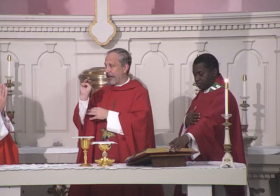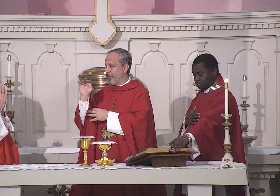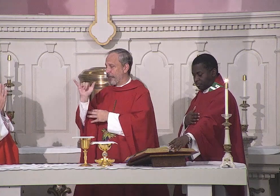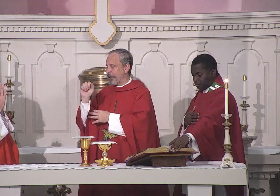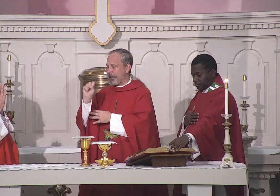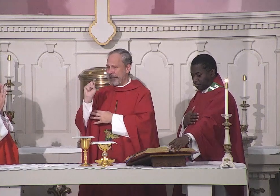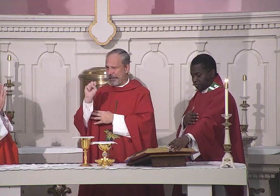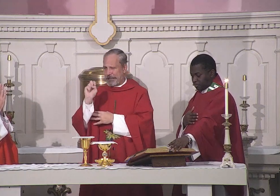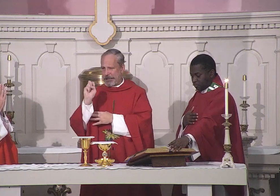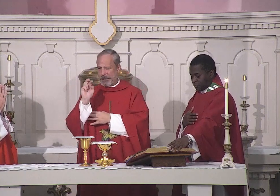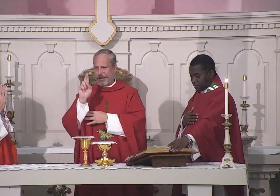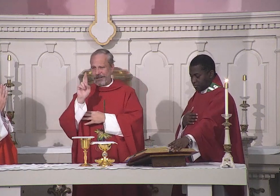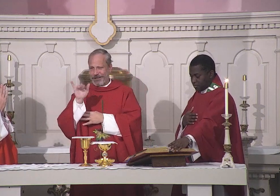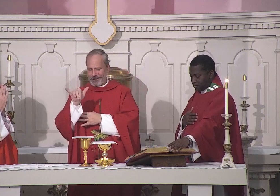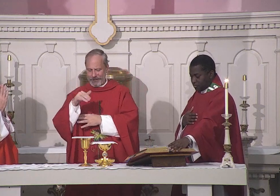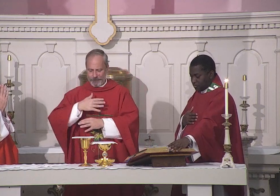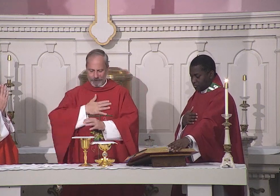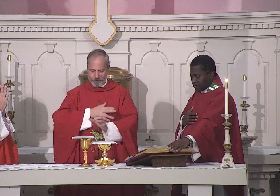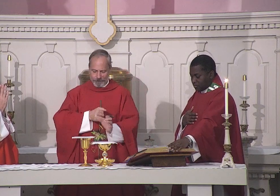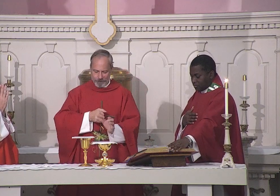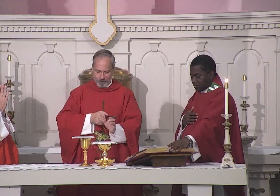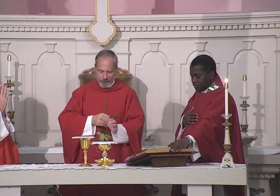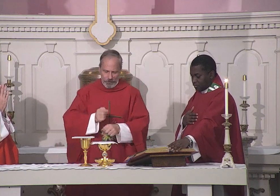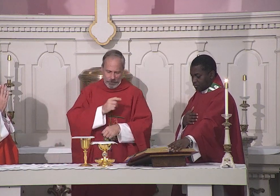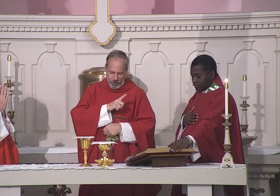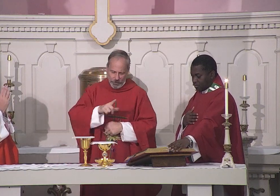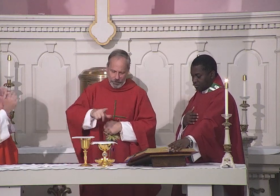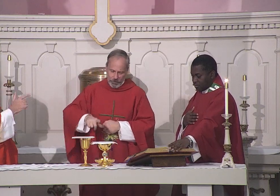The mystery of faith.